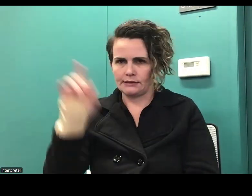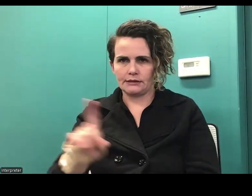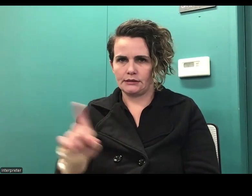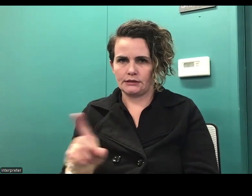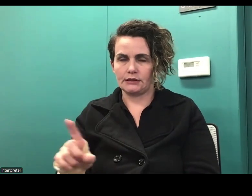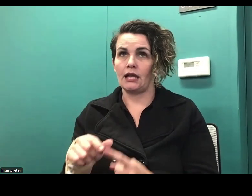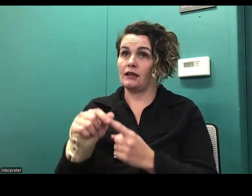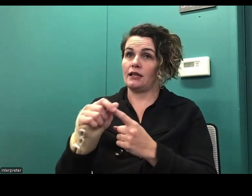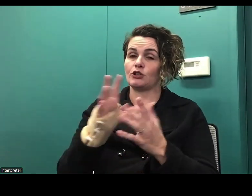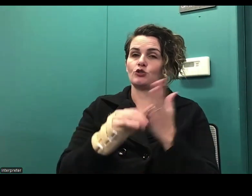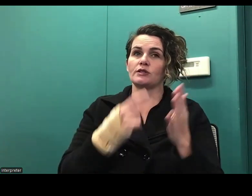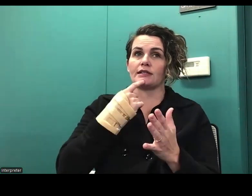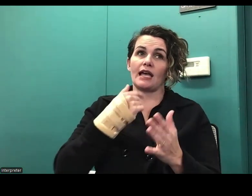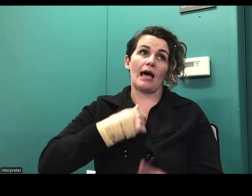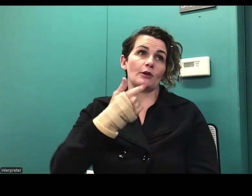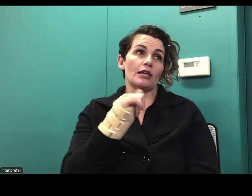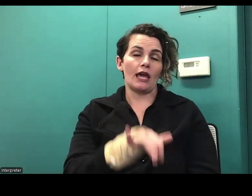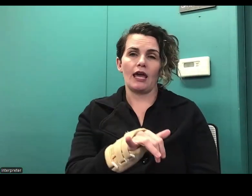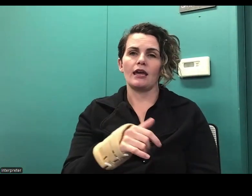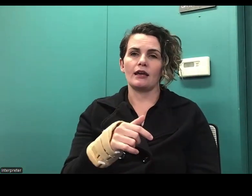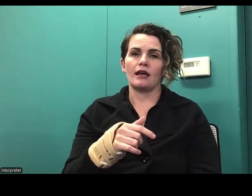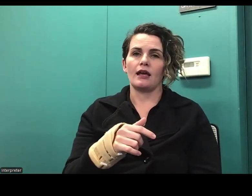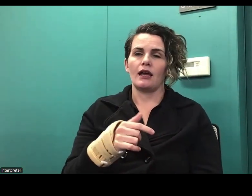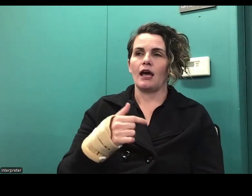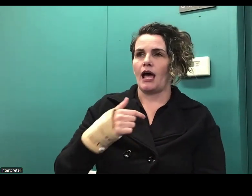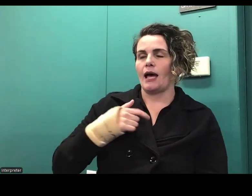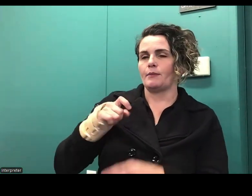want a student says, I'm gay, and then you're like, okay, I'm calling your parents.